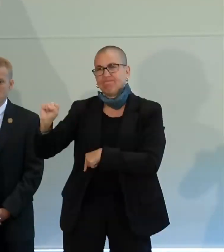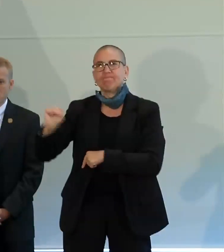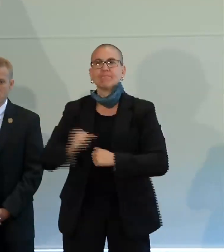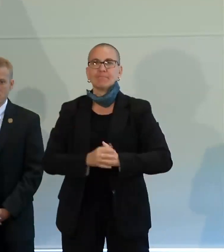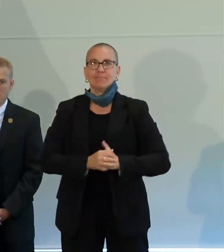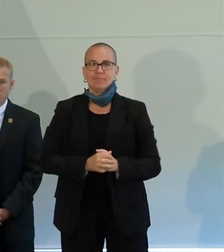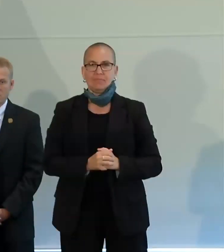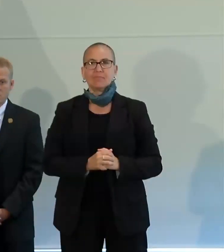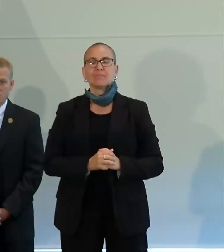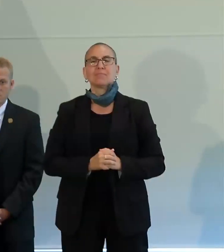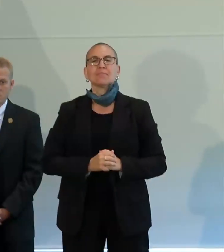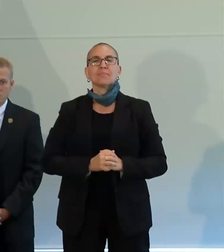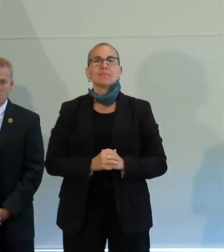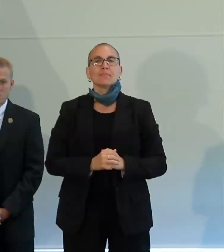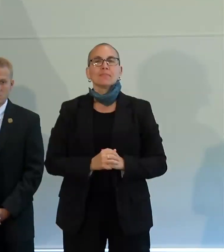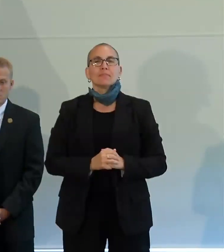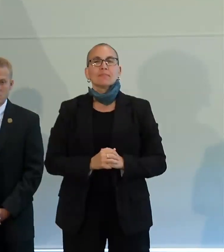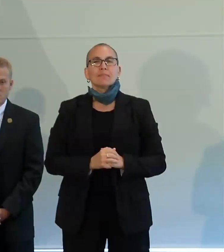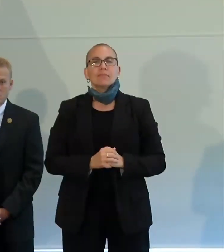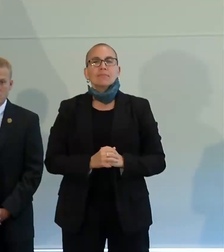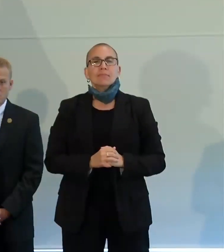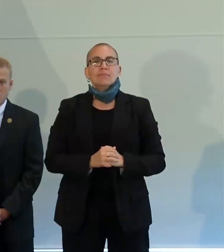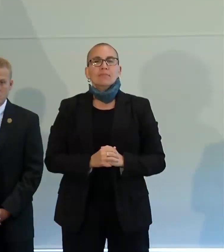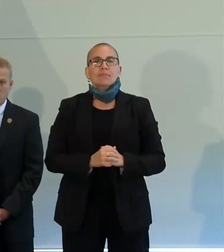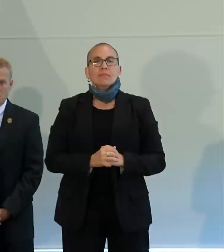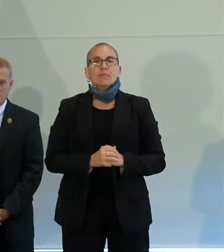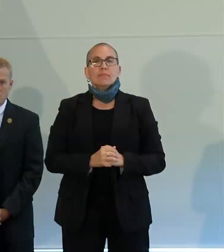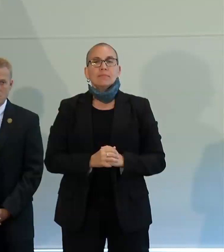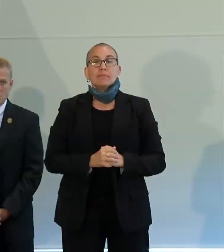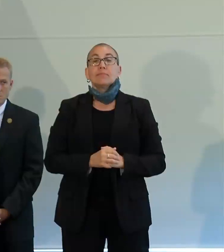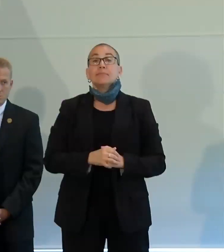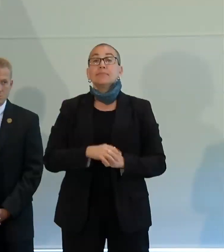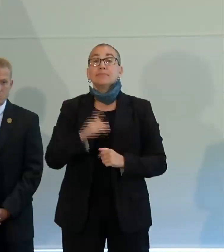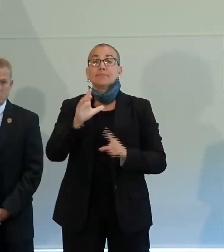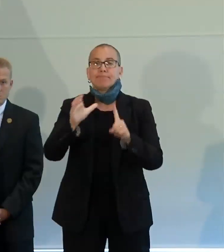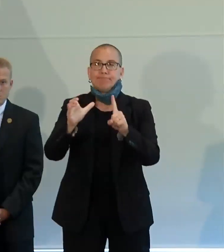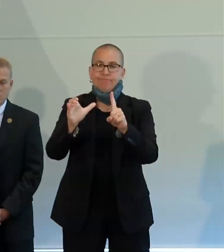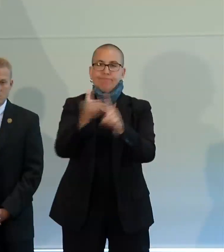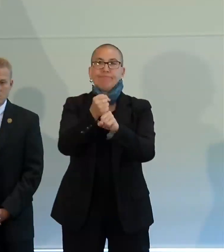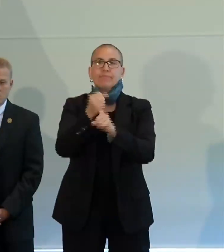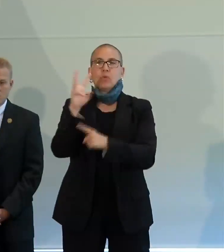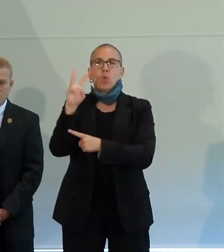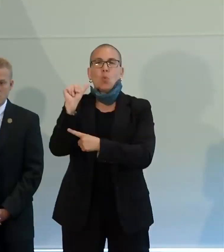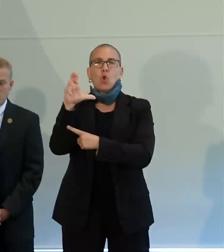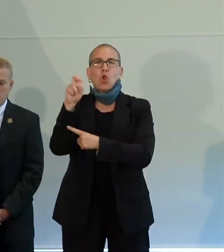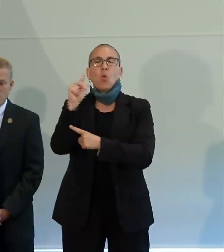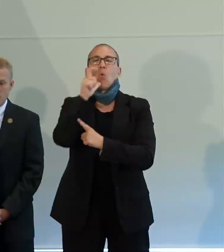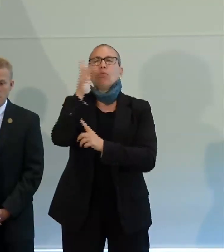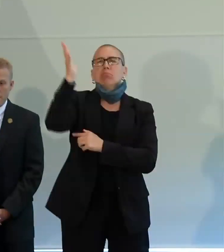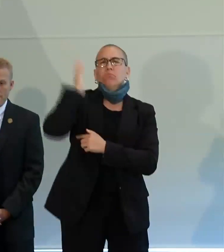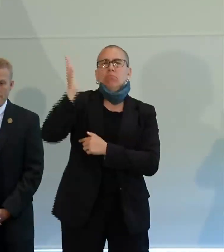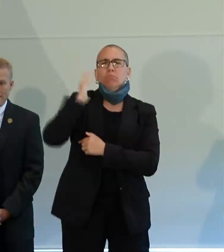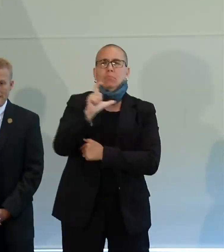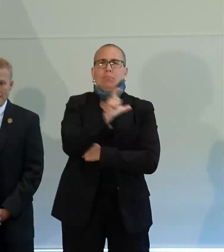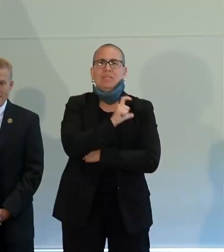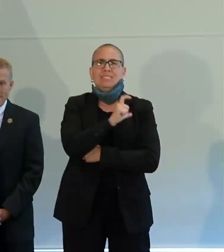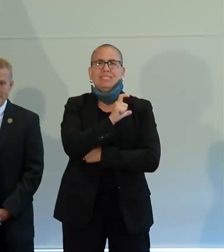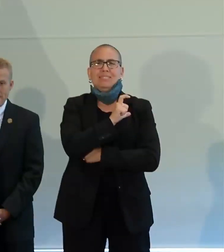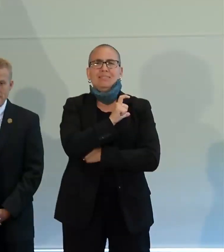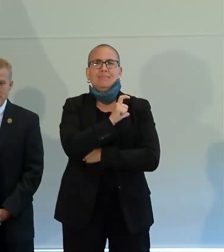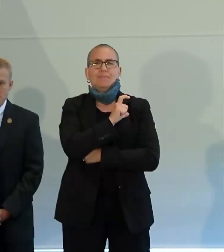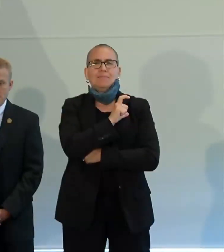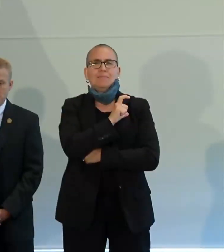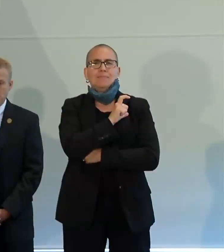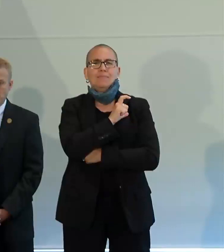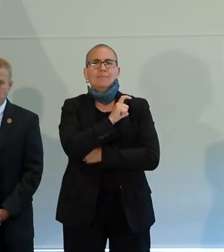Second, today, arrest warrants were issued for former Minneapolis police officers J.A.